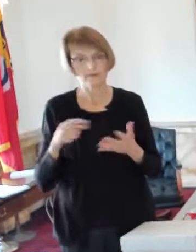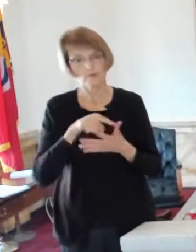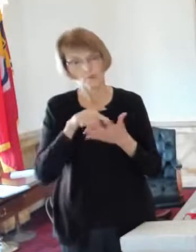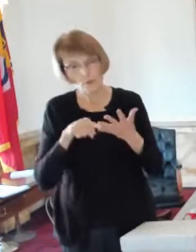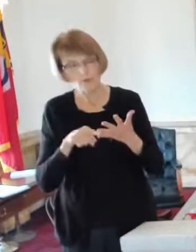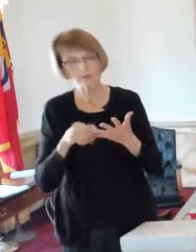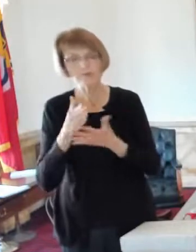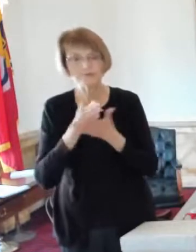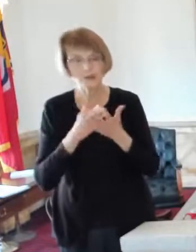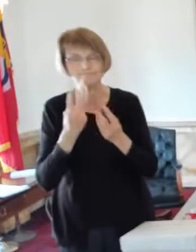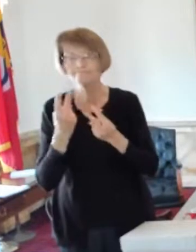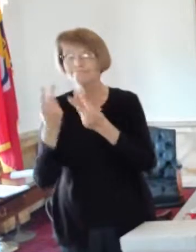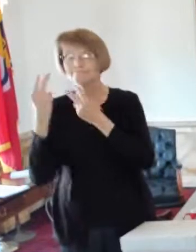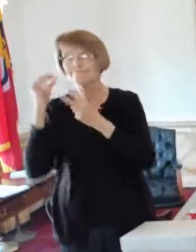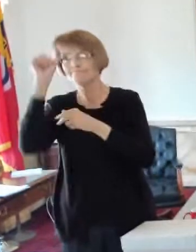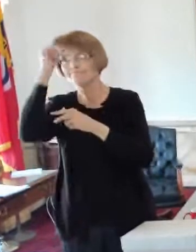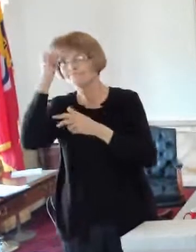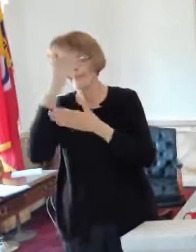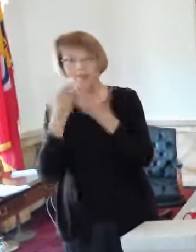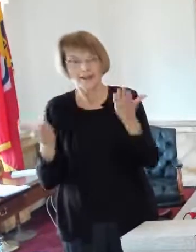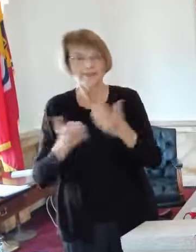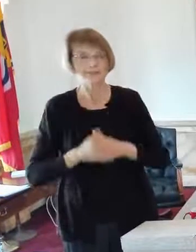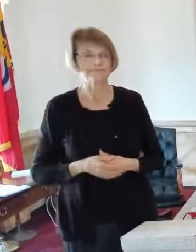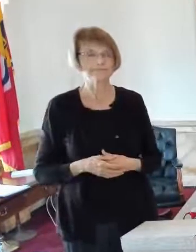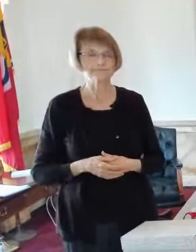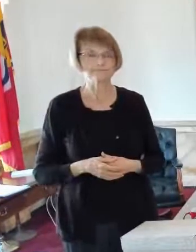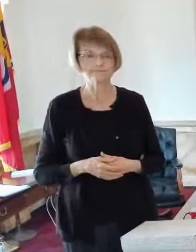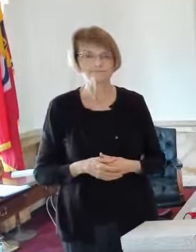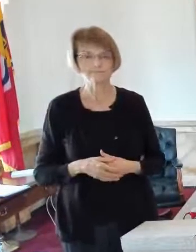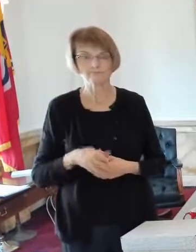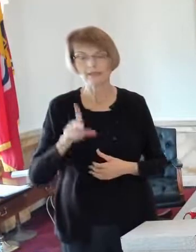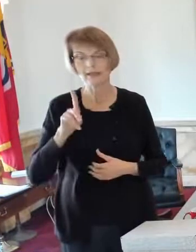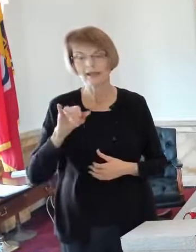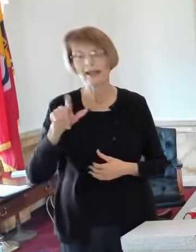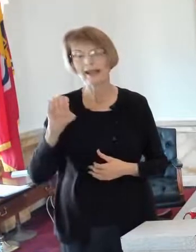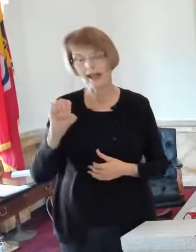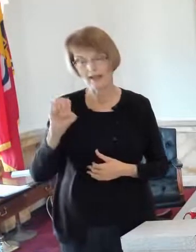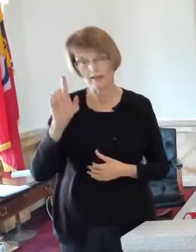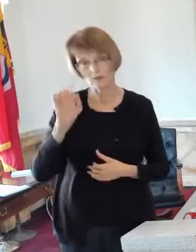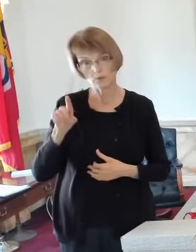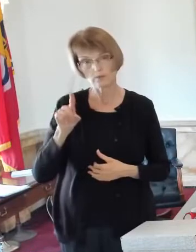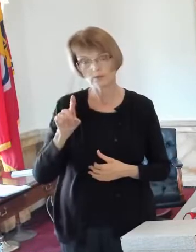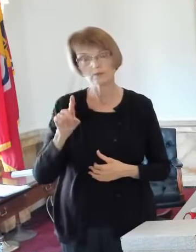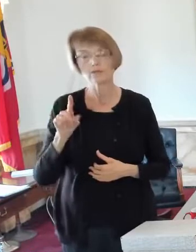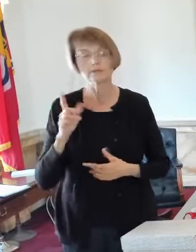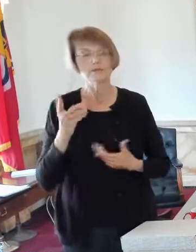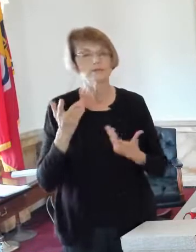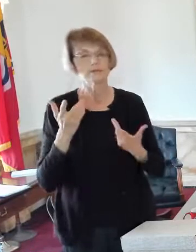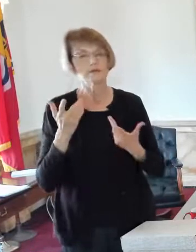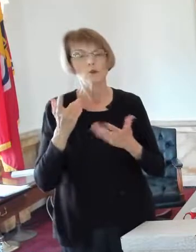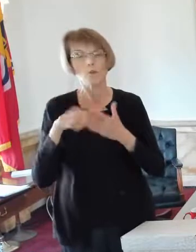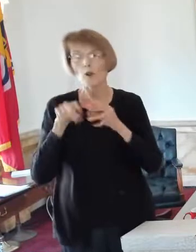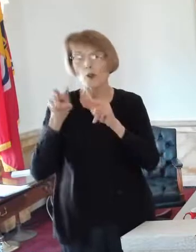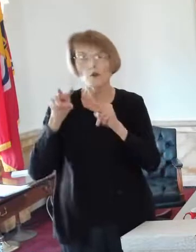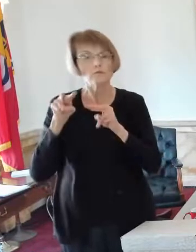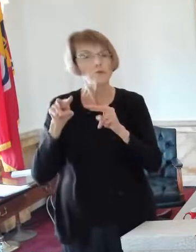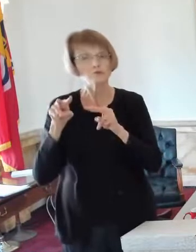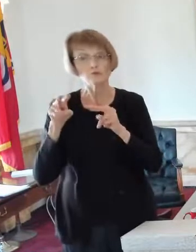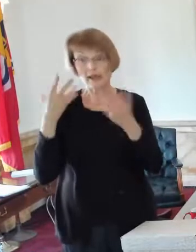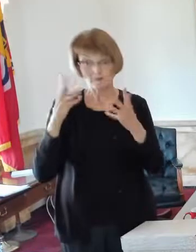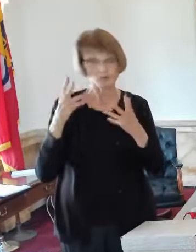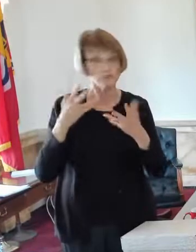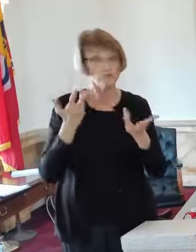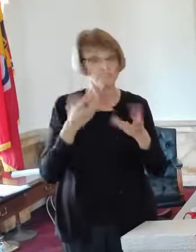memorable things. And then Kyle's question is, what are you most looking forward to after leaving